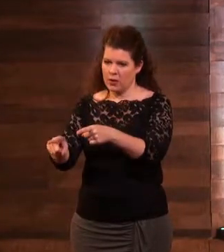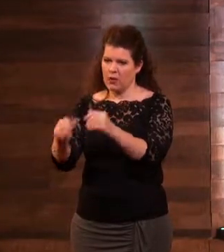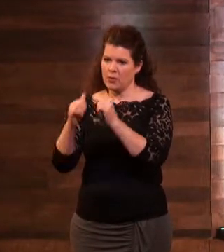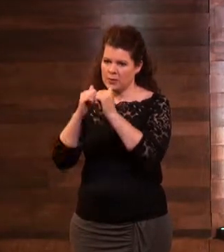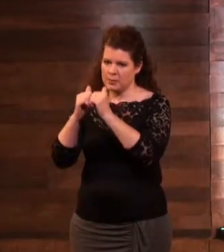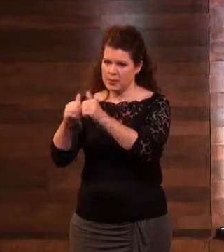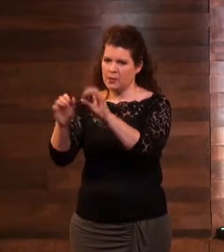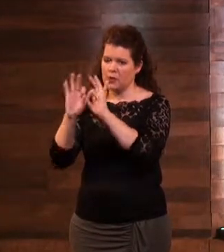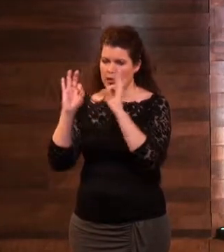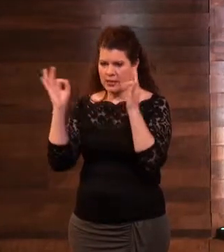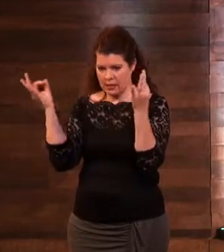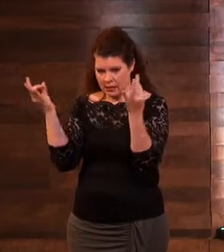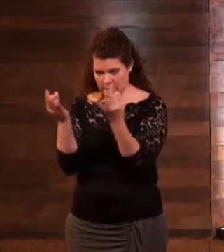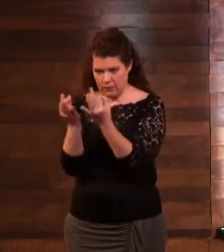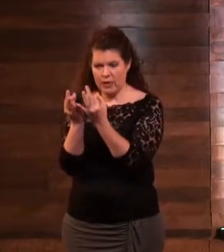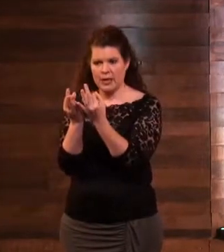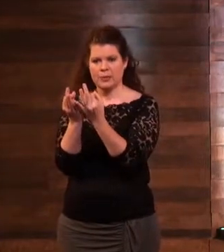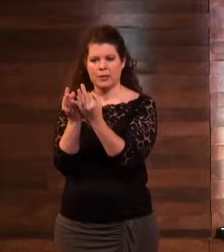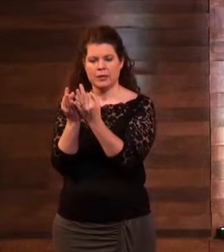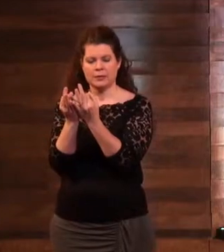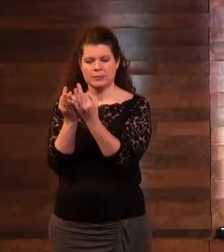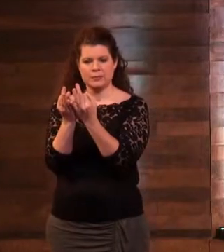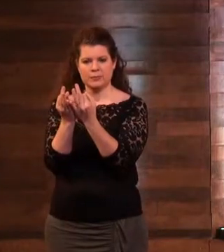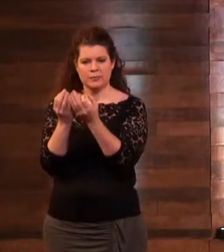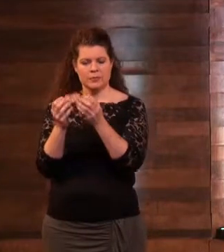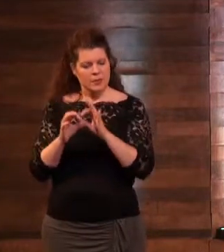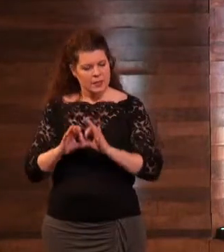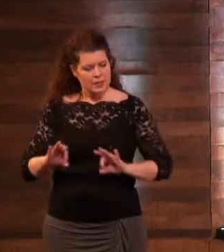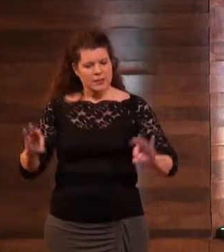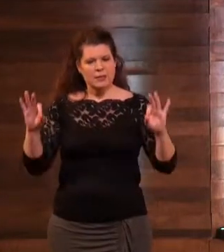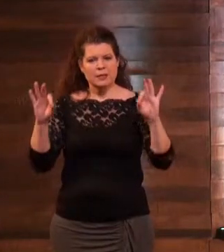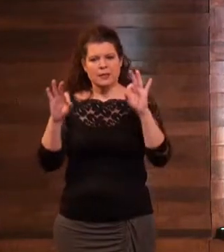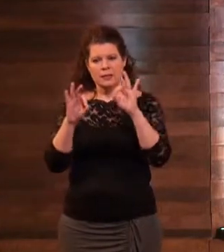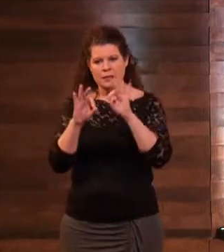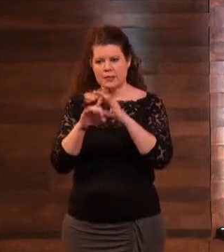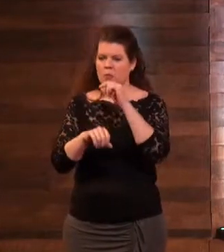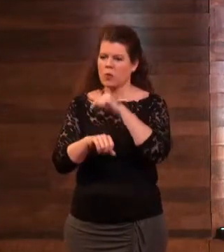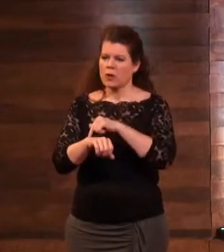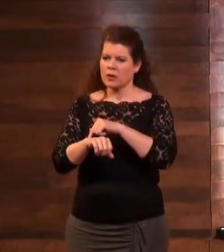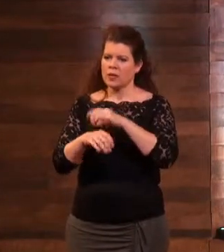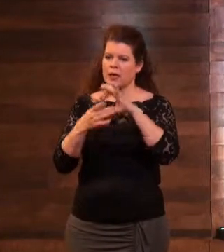I think that would be time well spent in Christ alone.